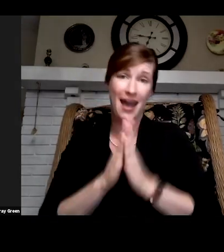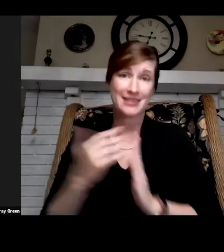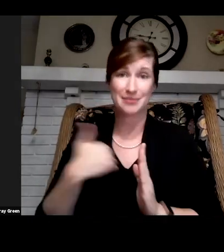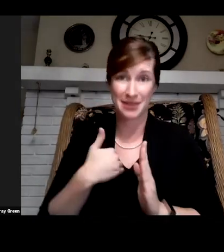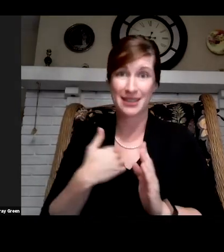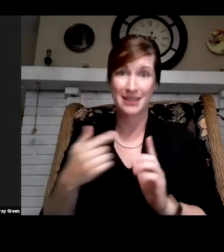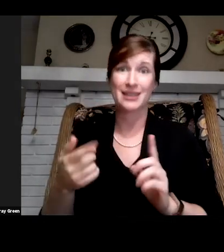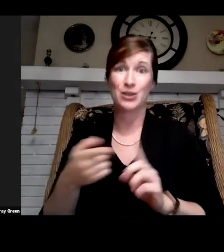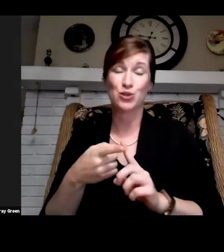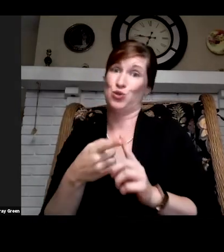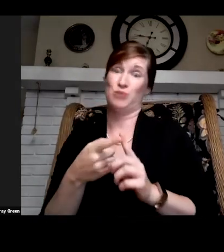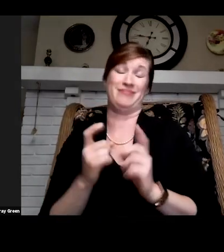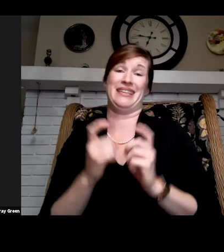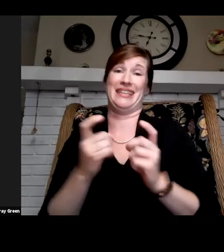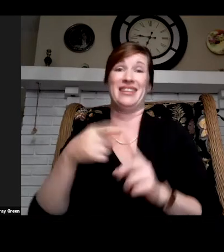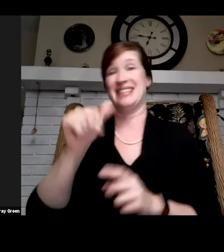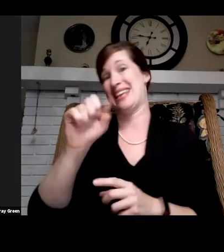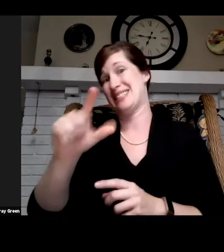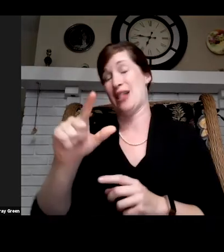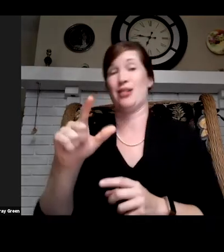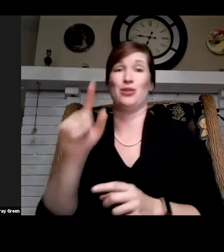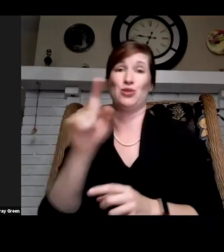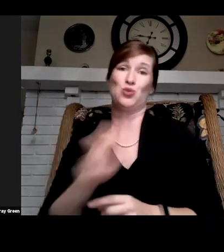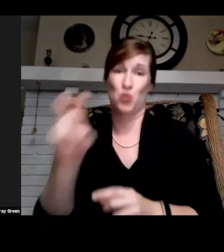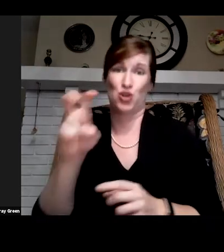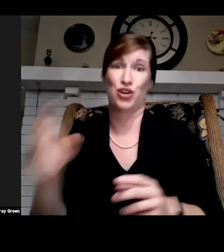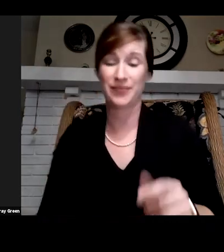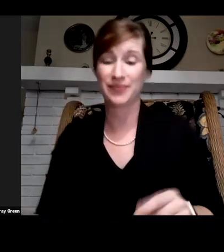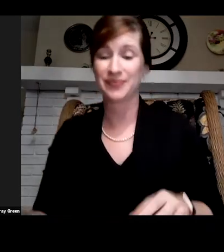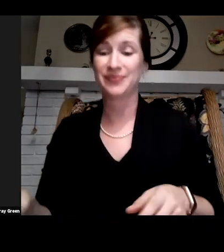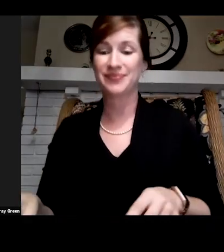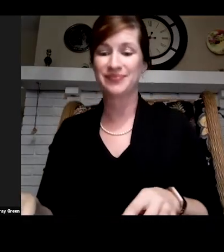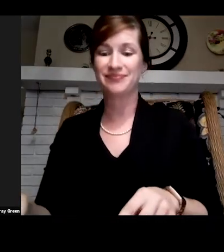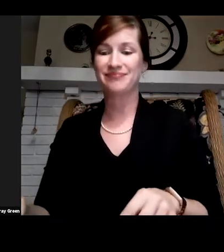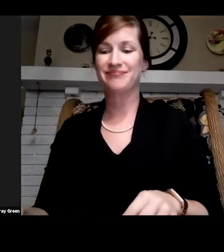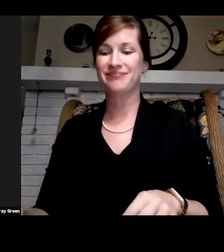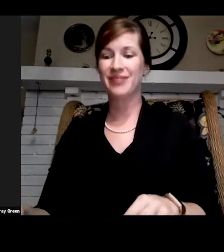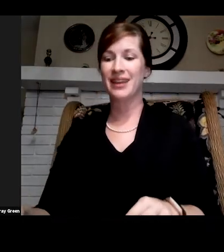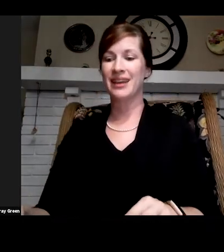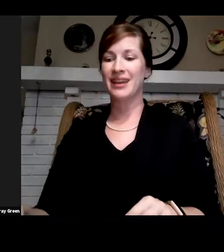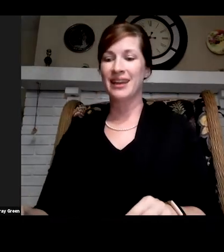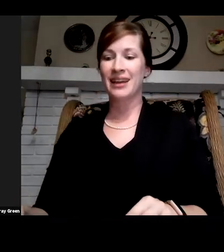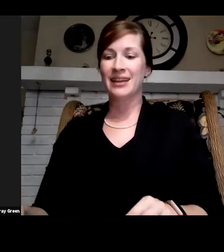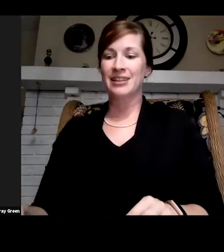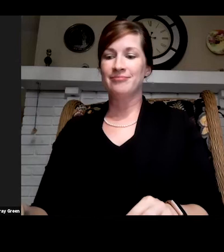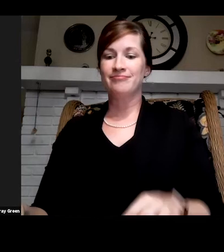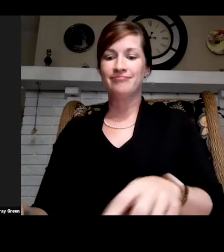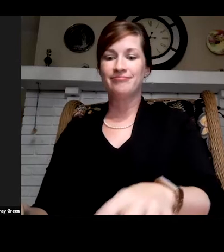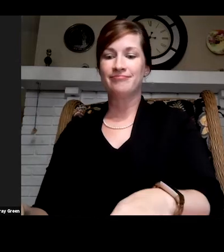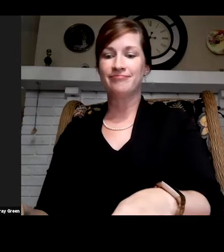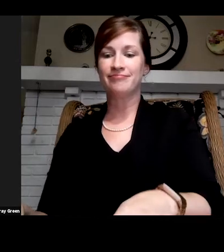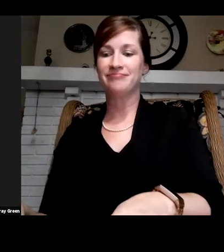I was really honored that Tony Nitko asked me to provide this American Sign Language or ASL